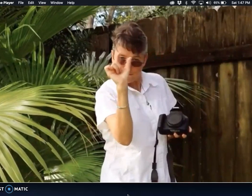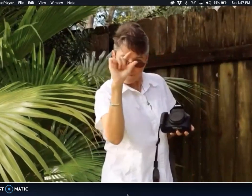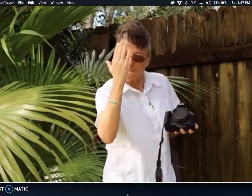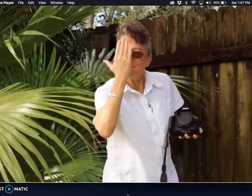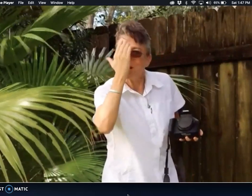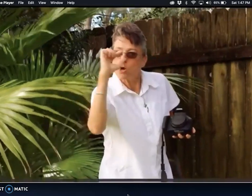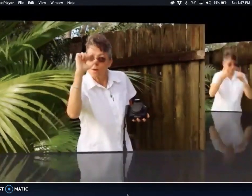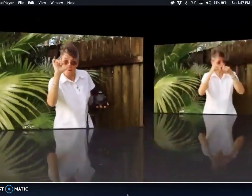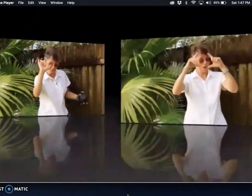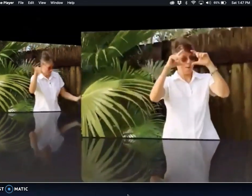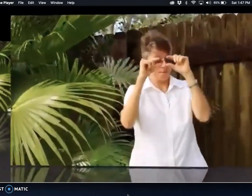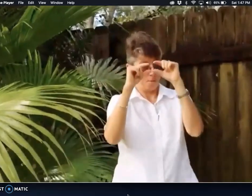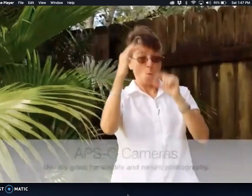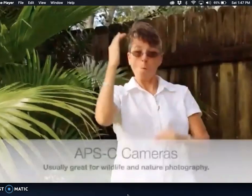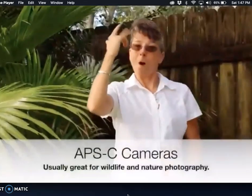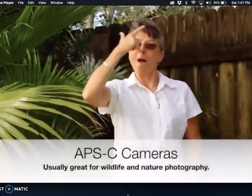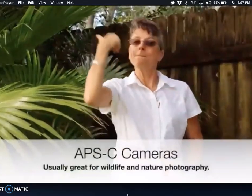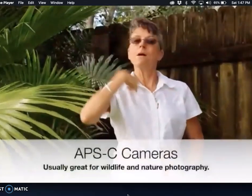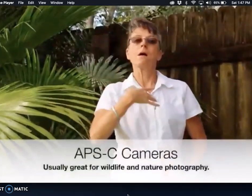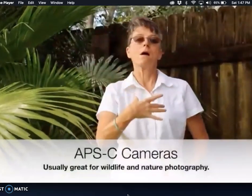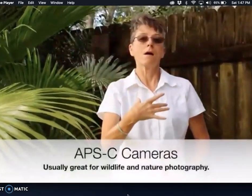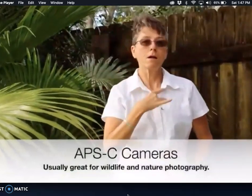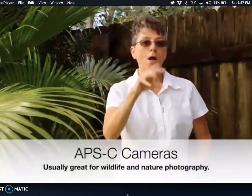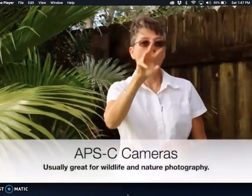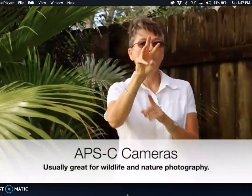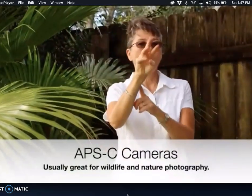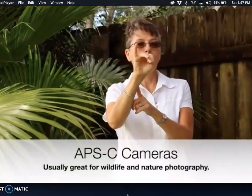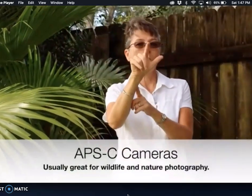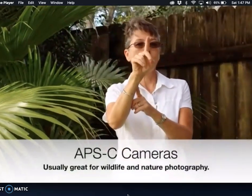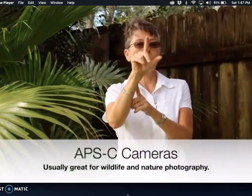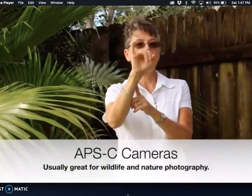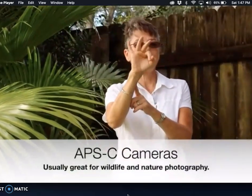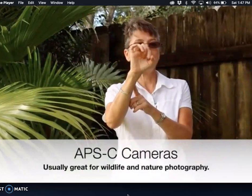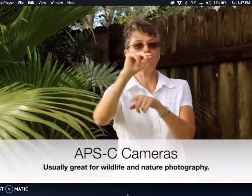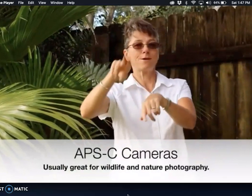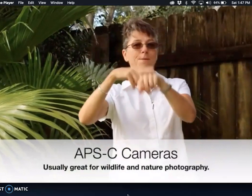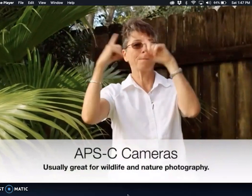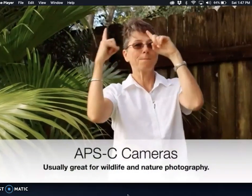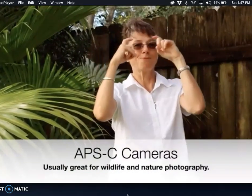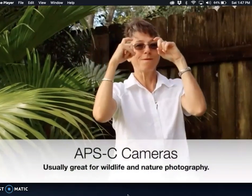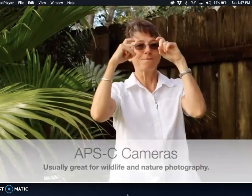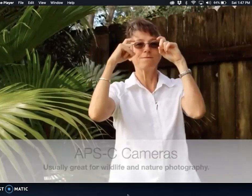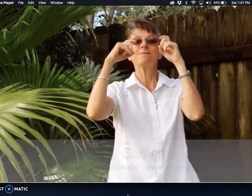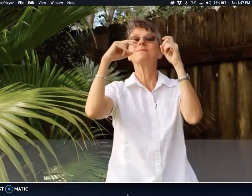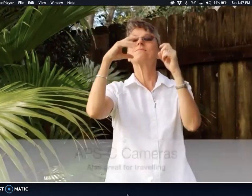The sensor inside of here, or behind the sensor, is a mirror. Now this one's my favorite.